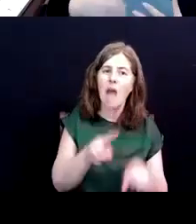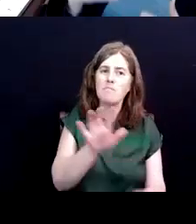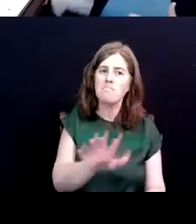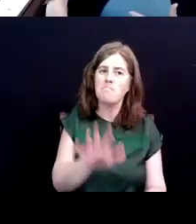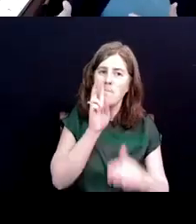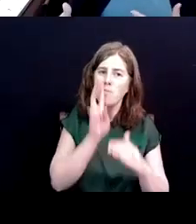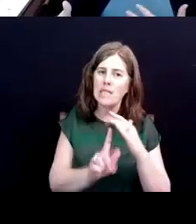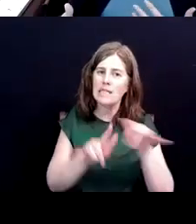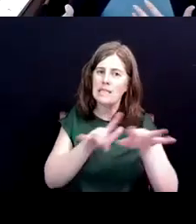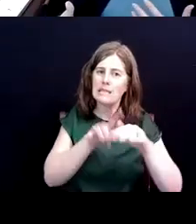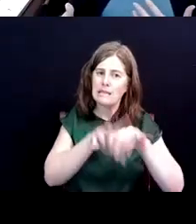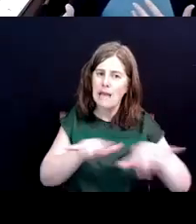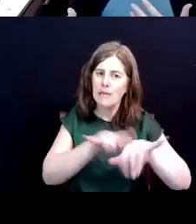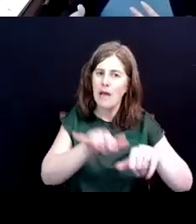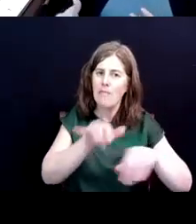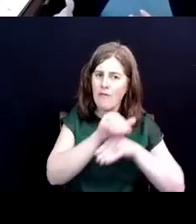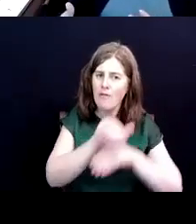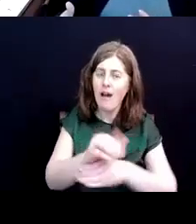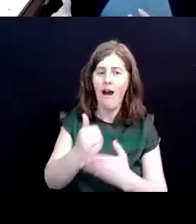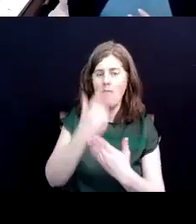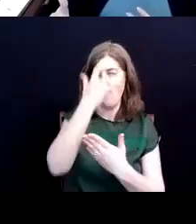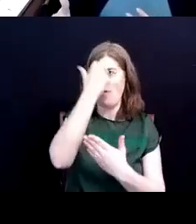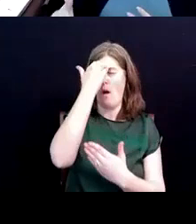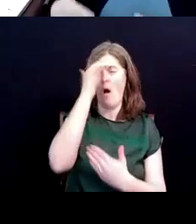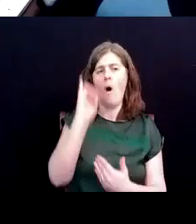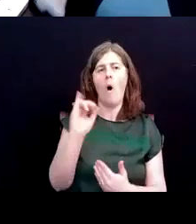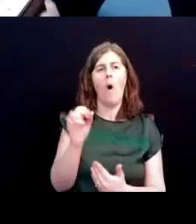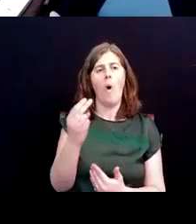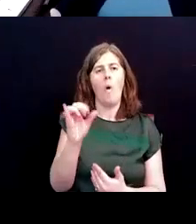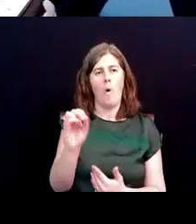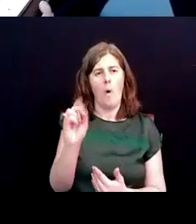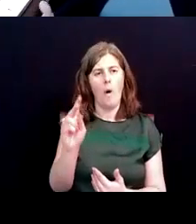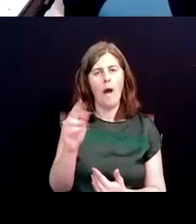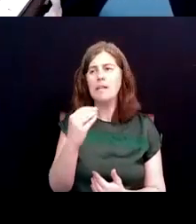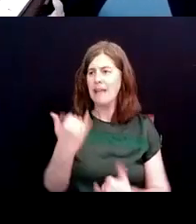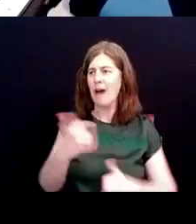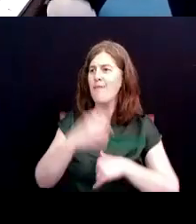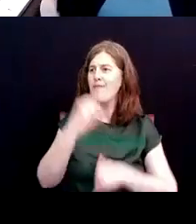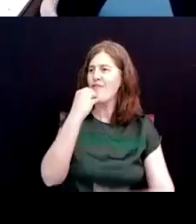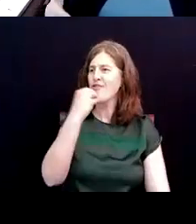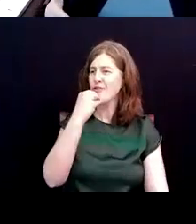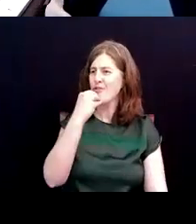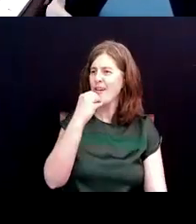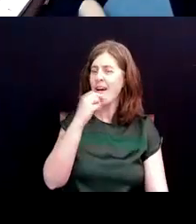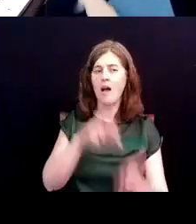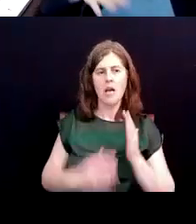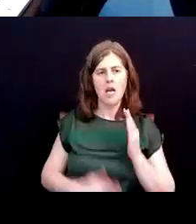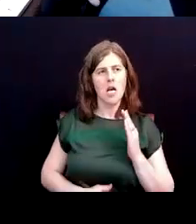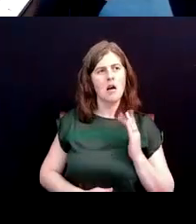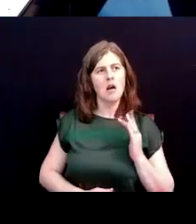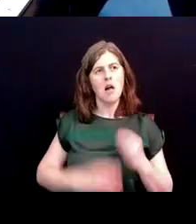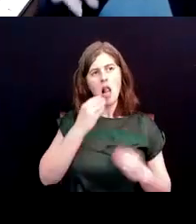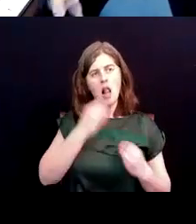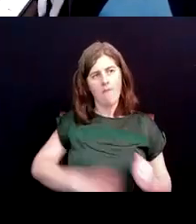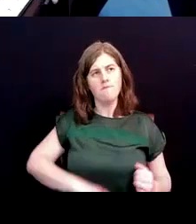time will also help our brains to know, like, oh, okay, mealtime. That means my belly is full. All right.